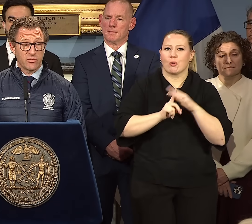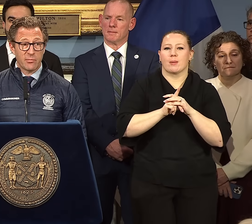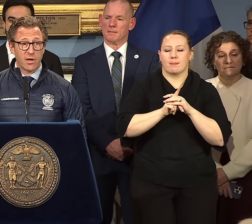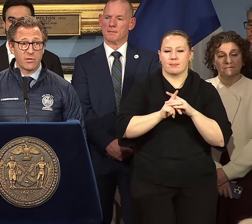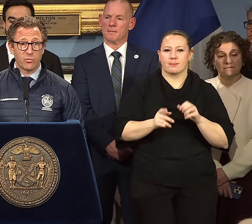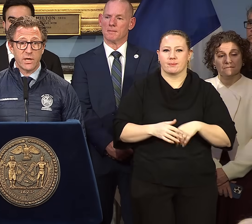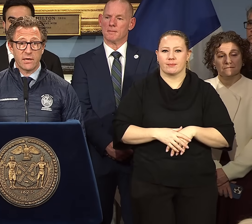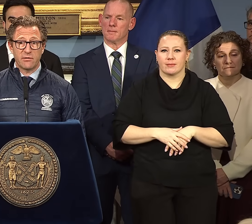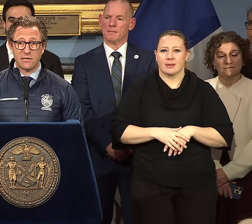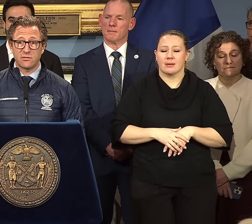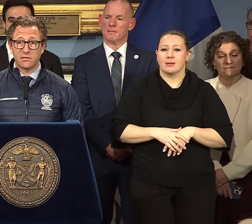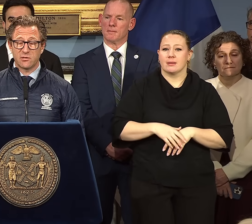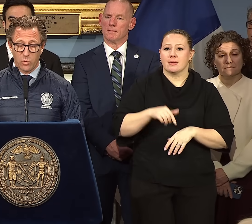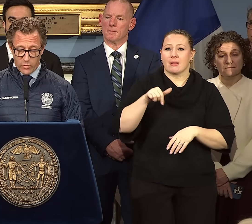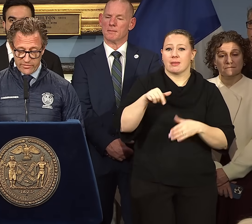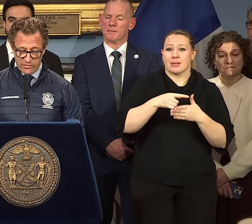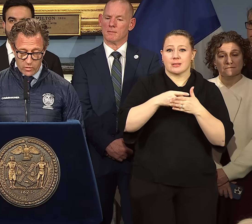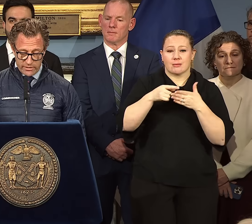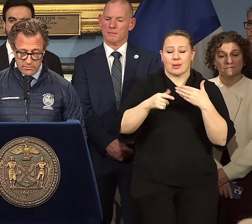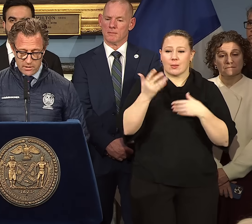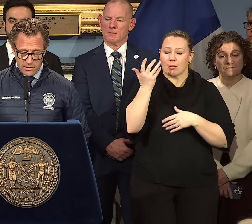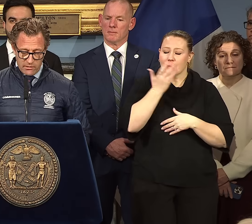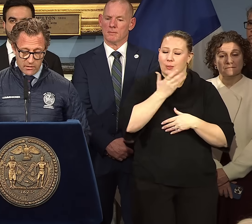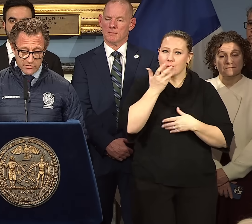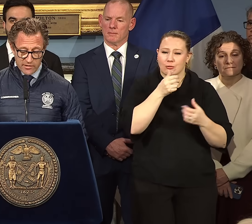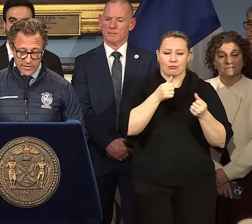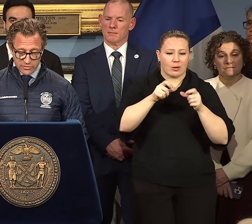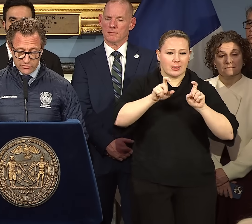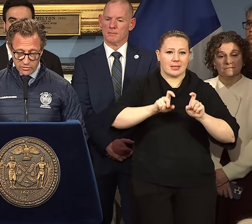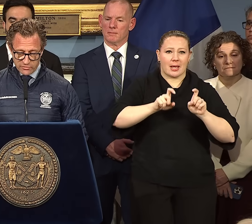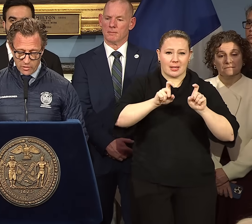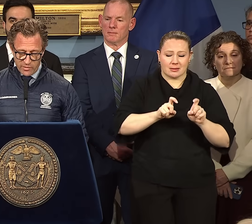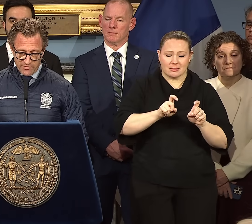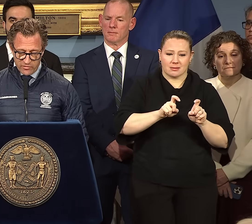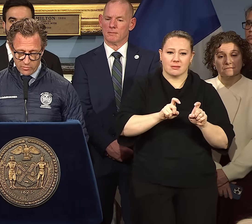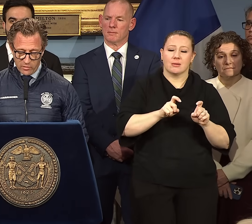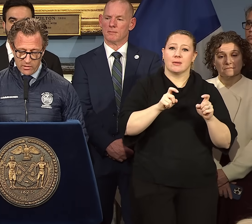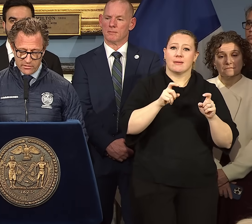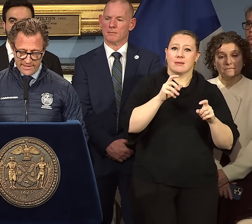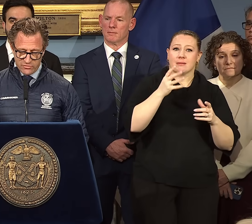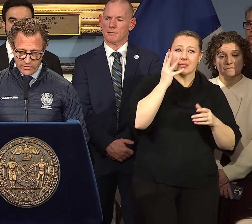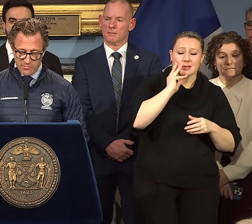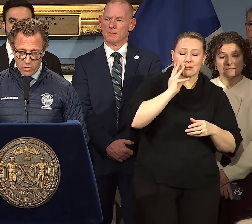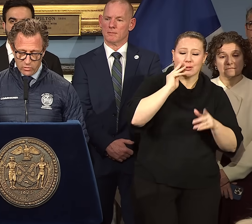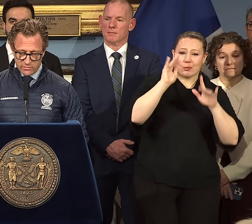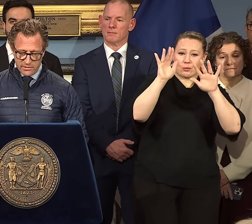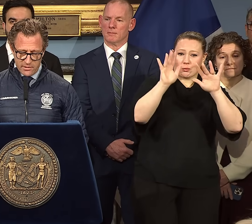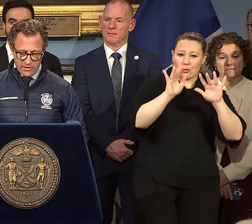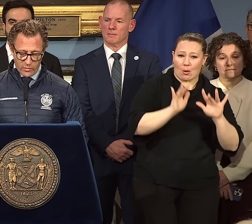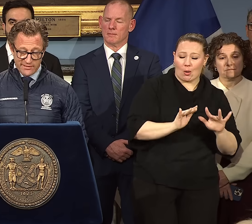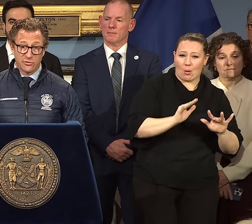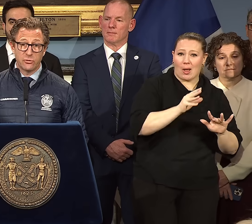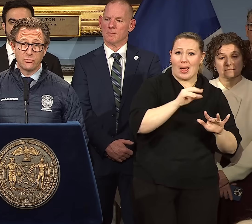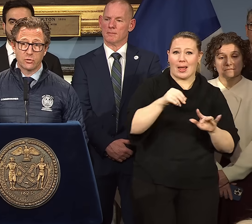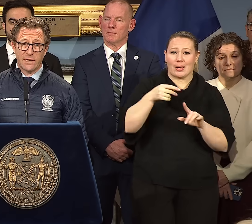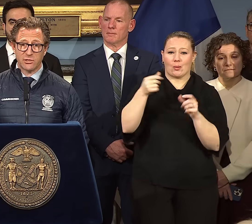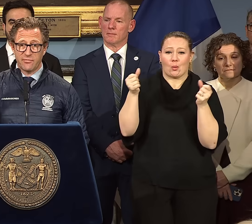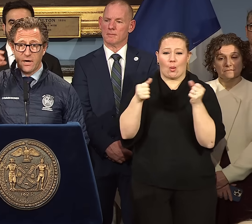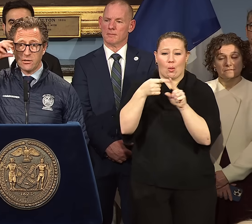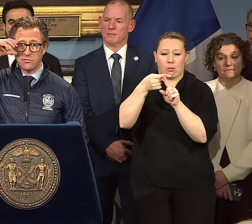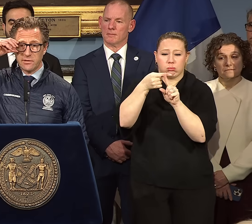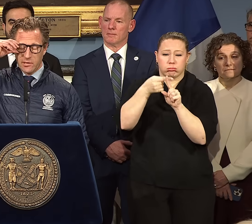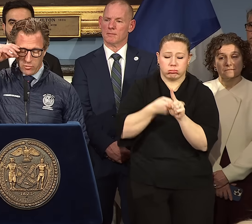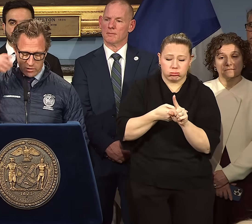And at the same time, this weekend tested us in more ways than one. Alongside the major snowstorm, we faced prolonged extreme cold, as well as 2